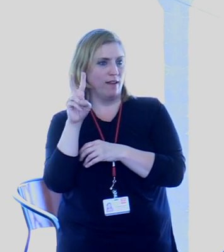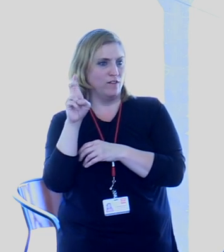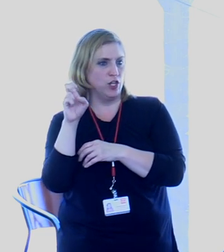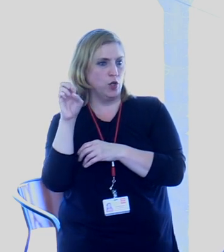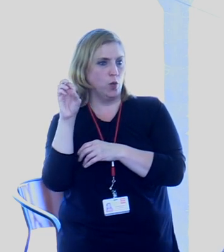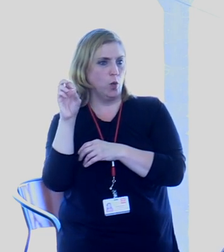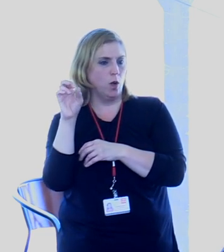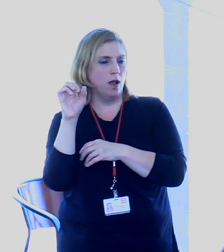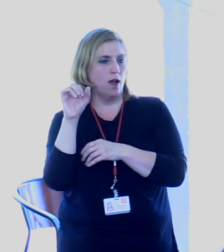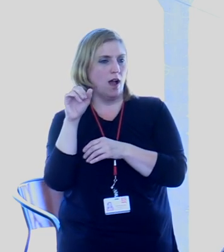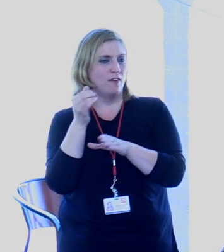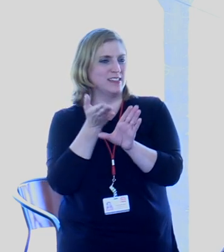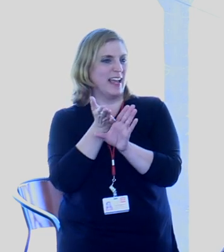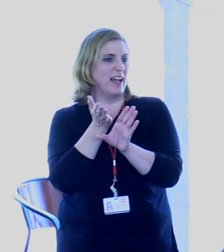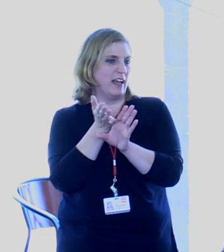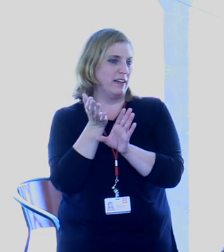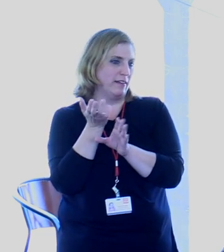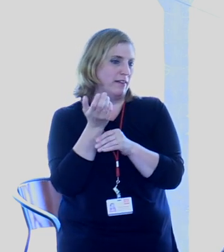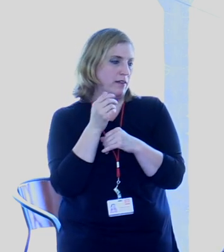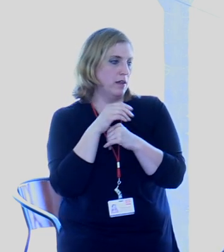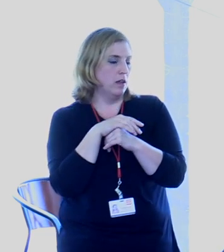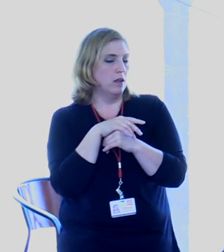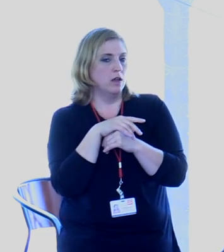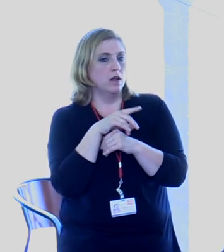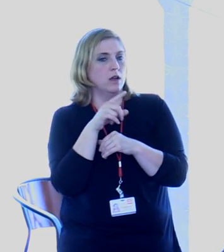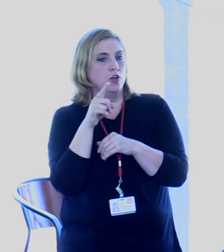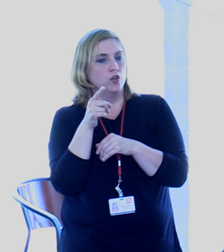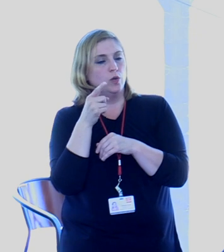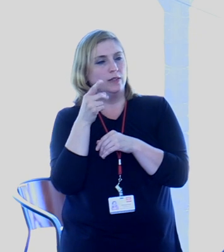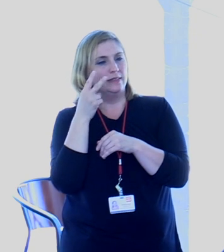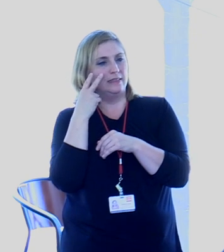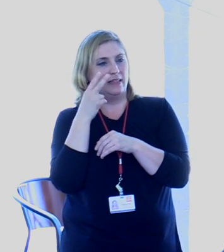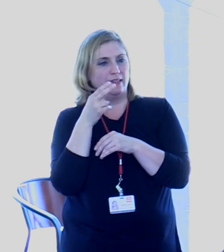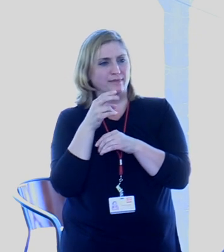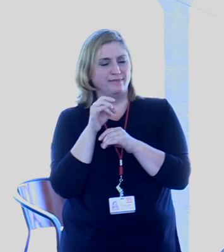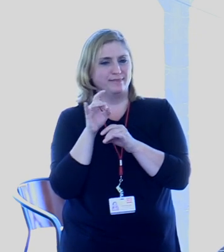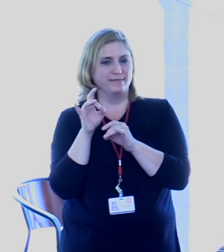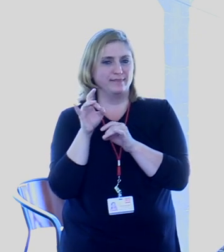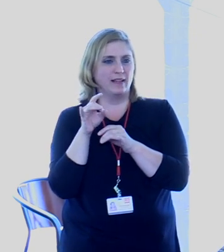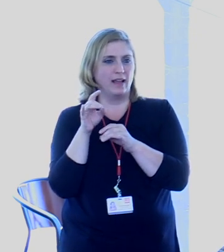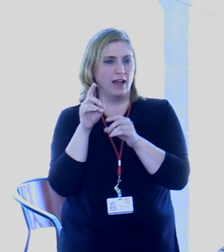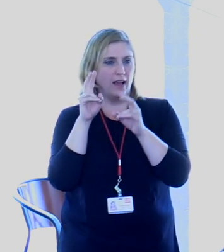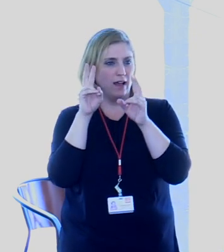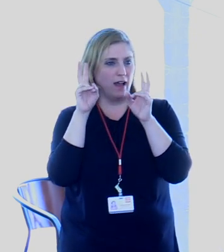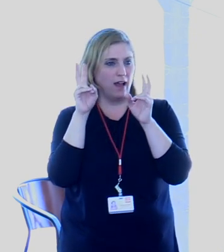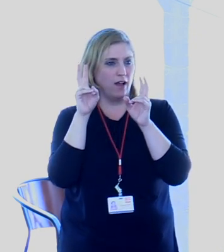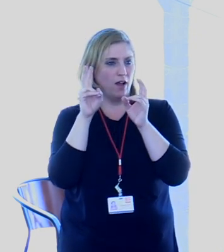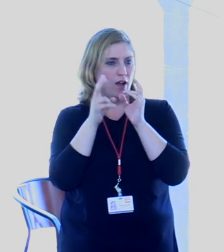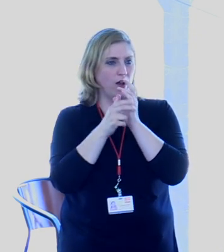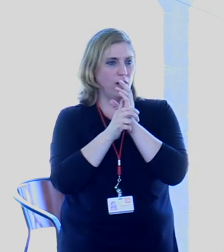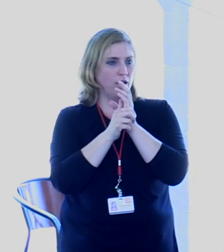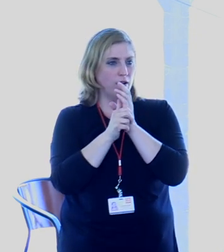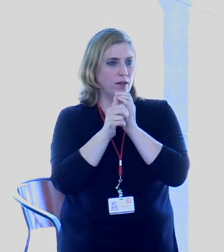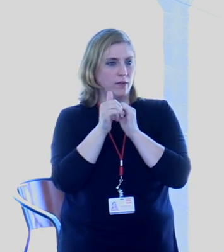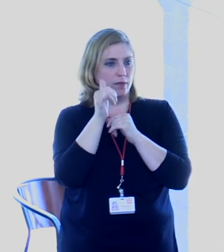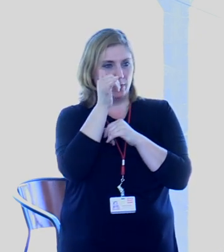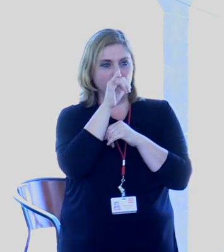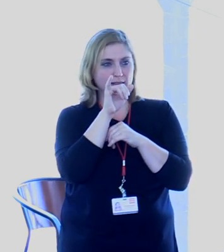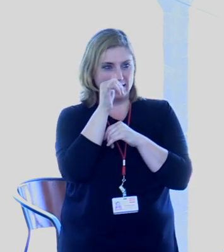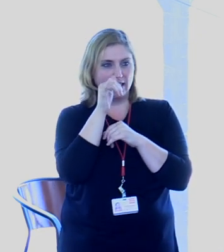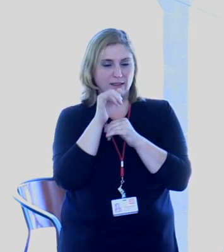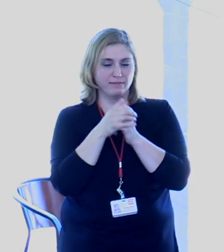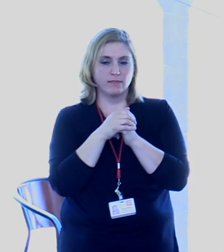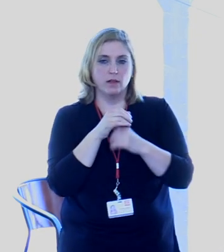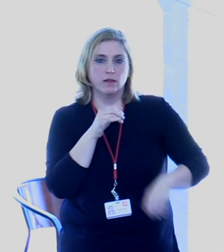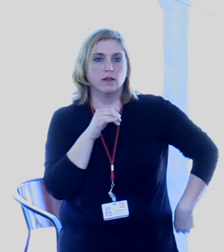Okay, but if you have, you've seen a ridiculous article entitled The Emerging Empirical Science of